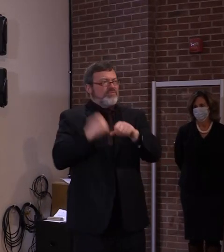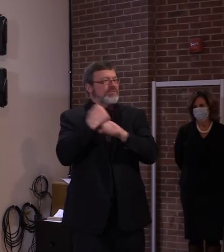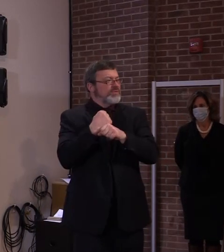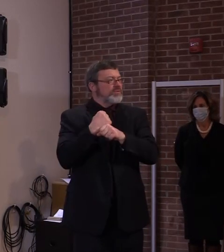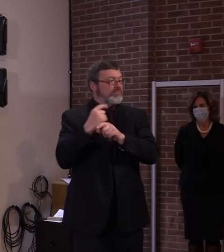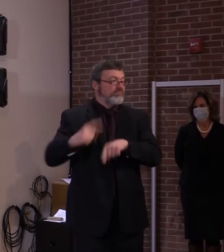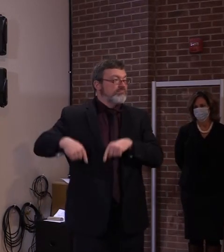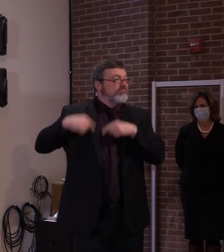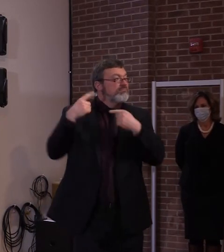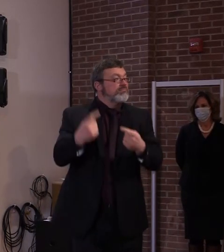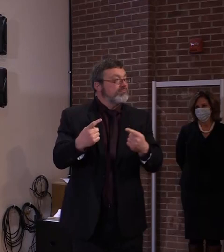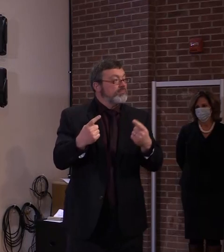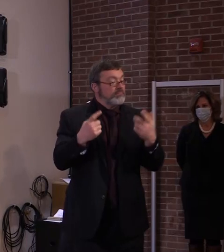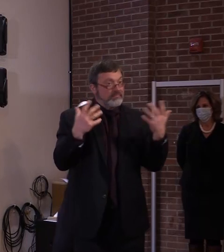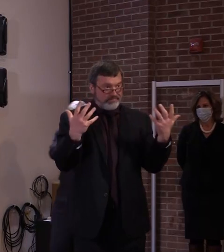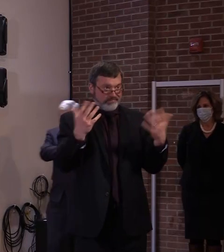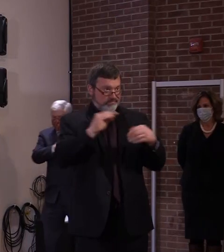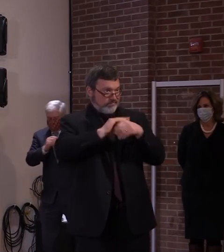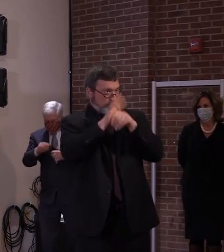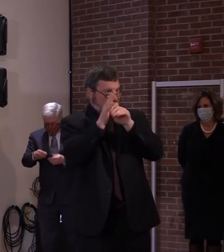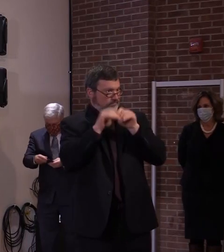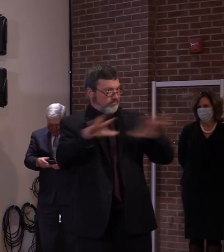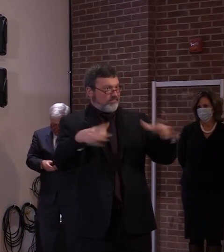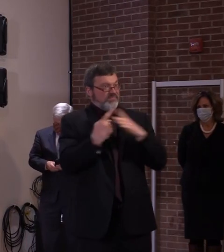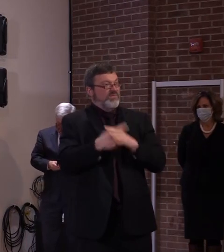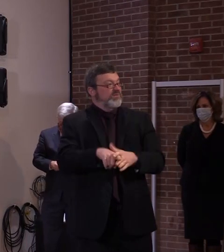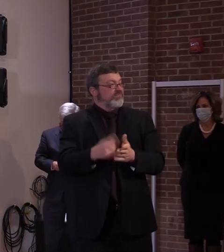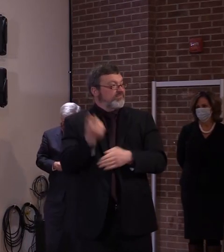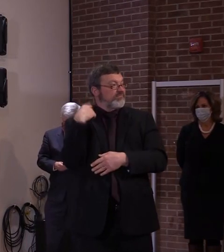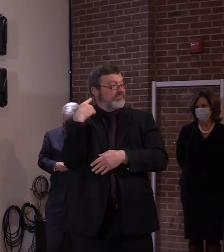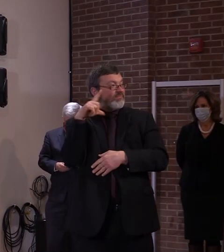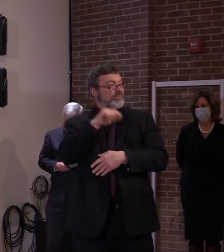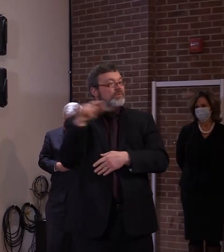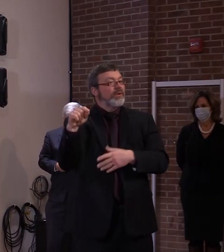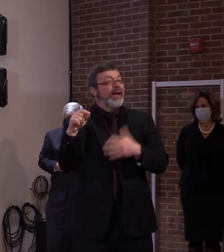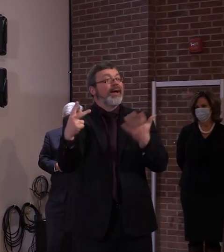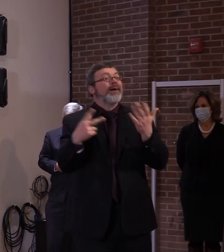this pandemic, and will continue to do so.